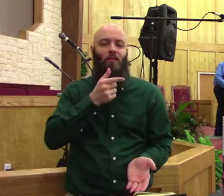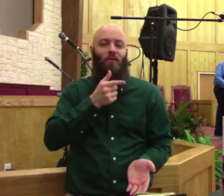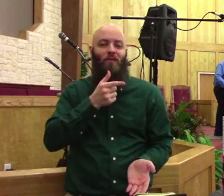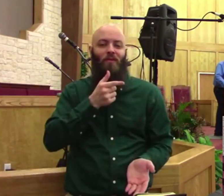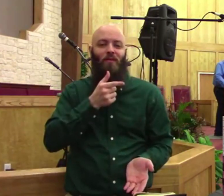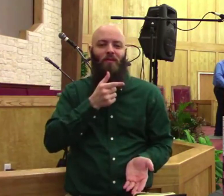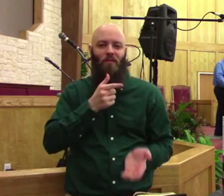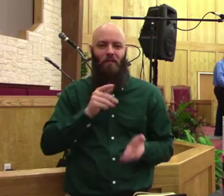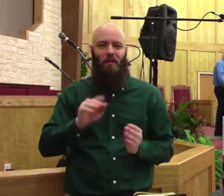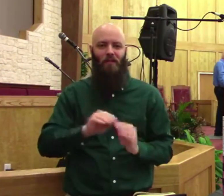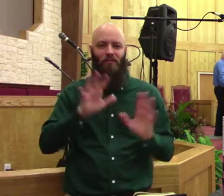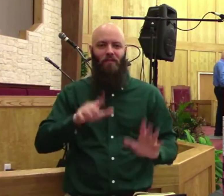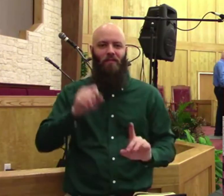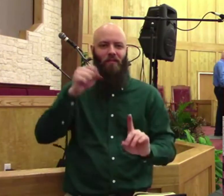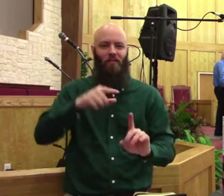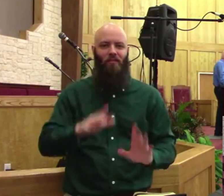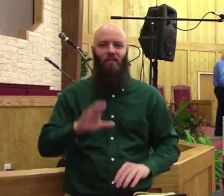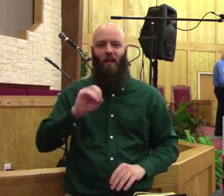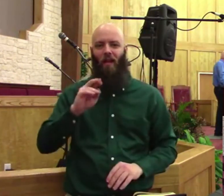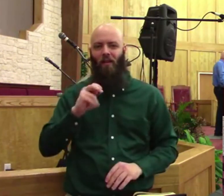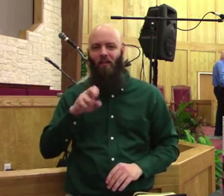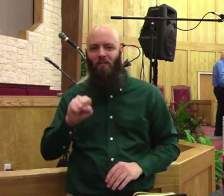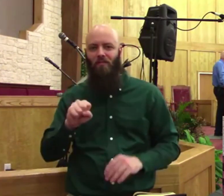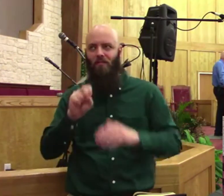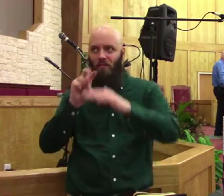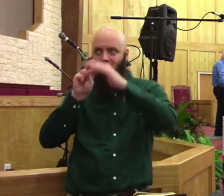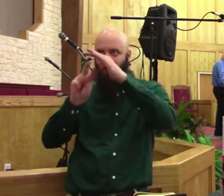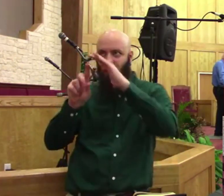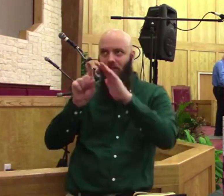The enchanters, Chaldeans, and the astrologers.